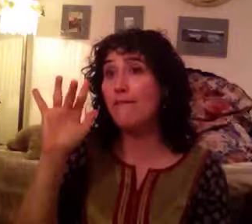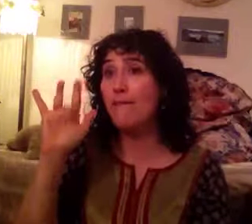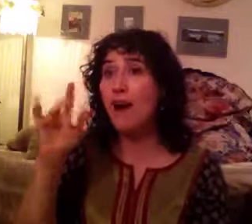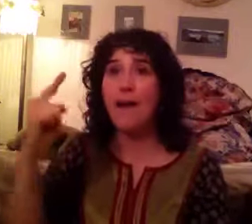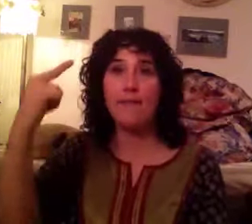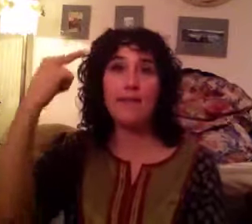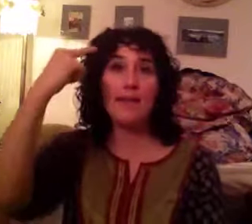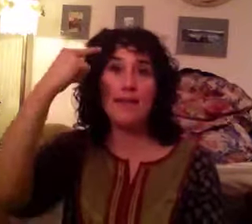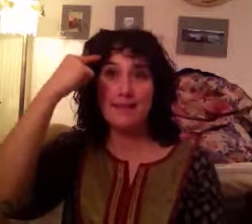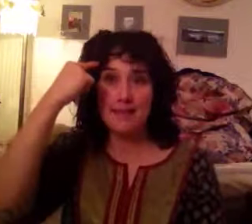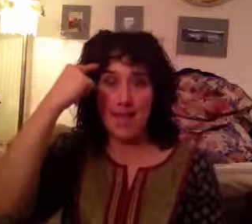$10.25.